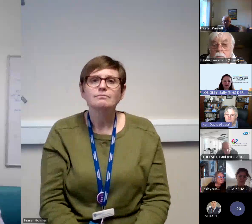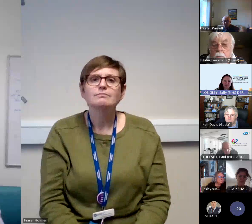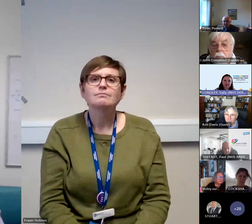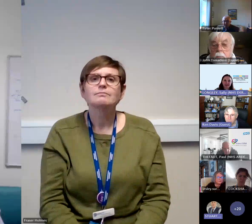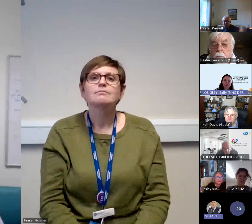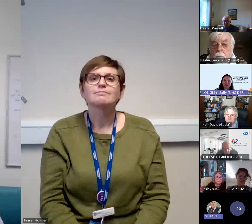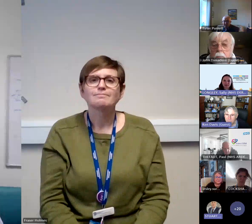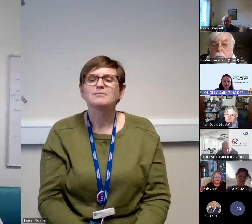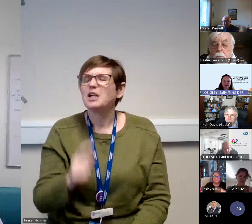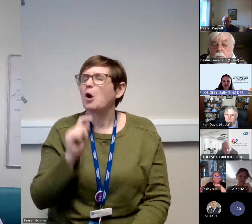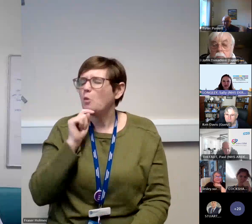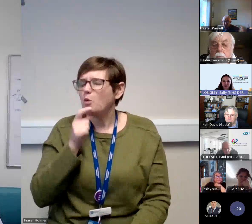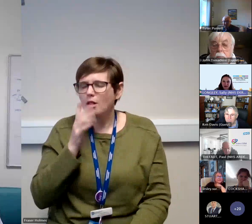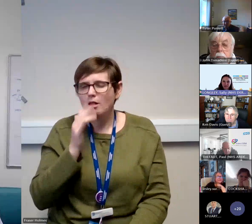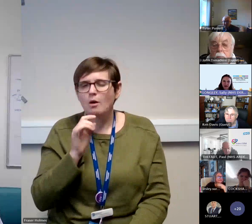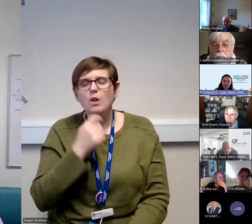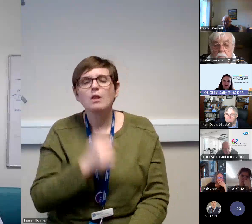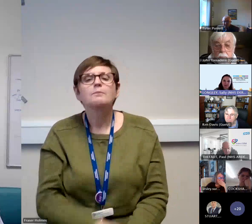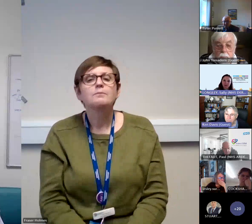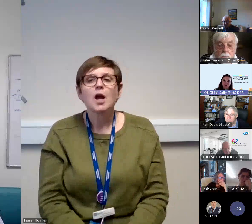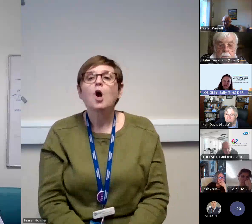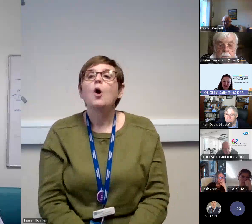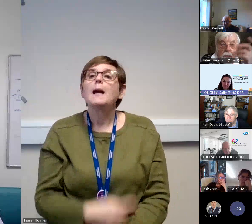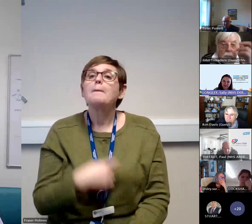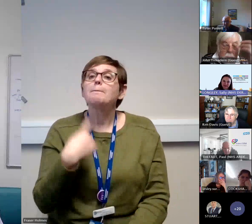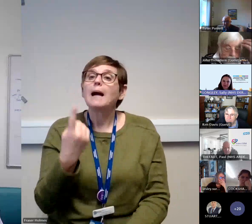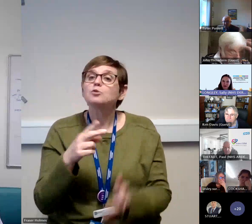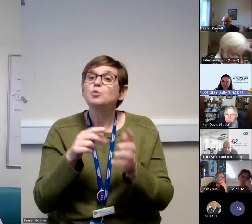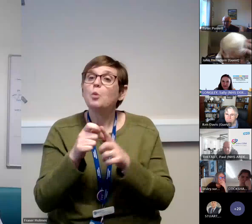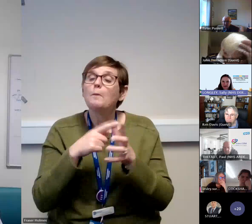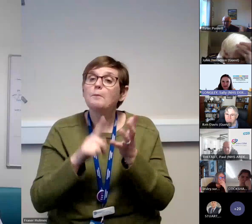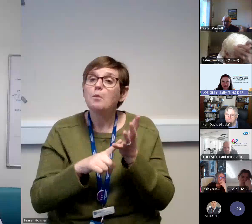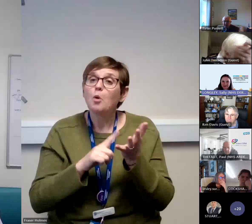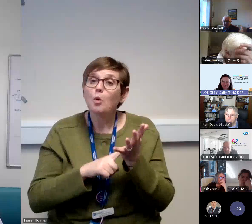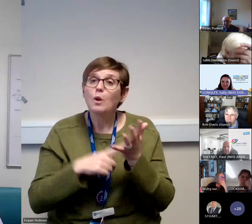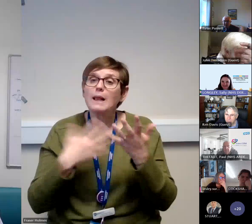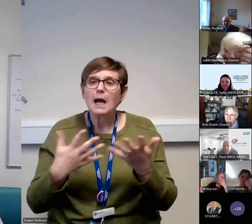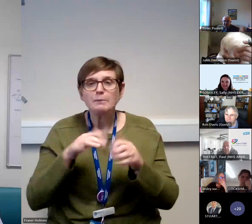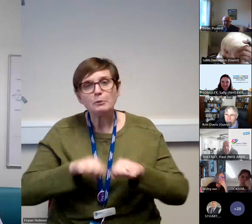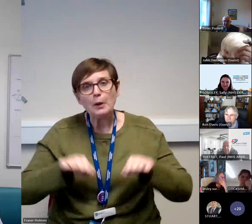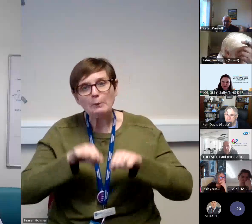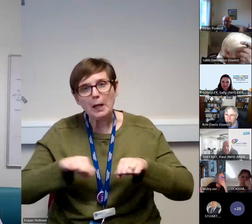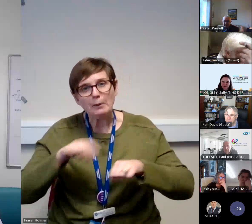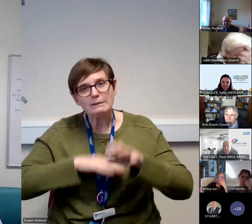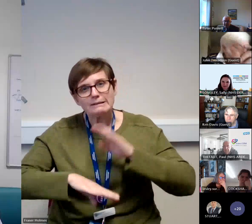Thanks, Mark. Thank you. Right, I'm going to come back to Paul now. He's been waiting patiently.